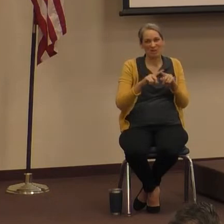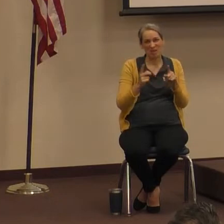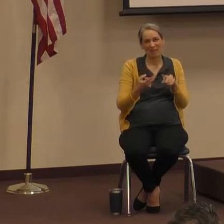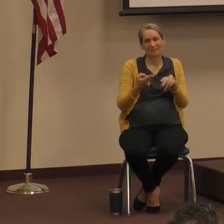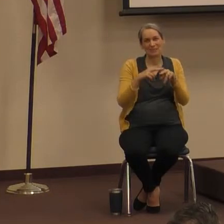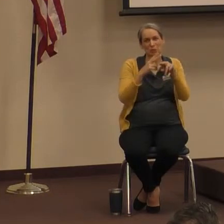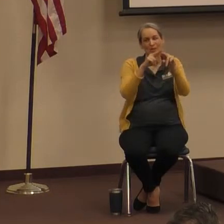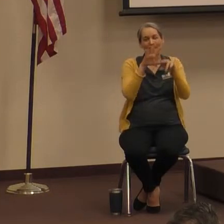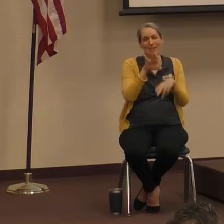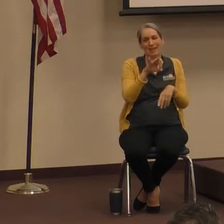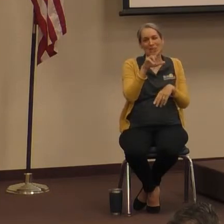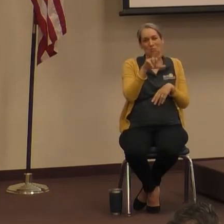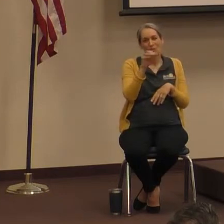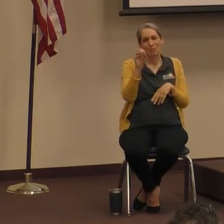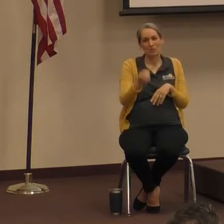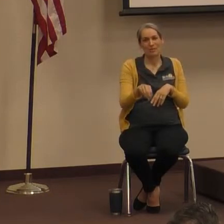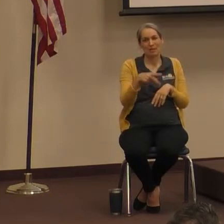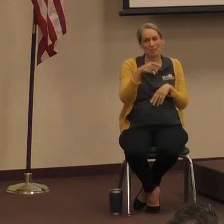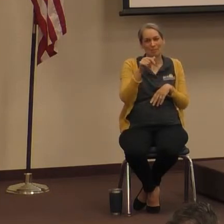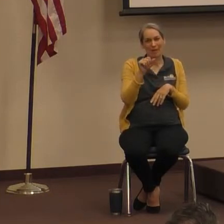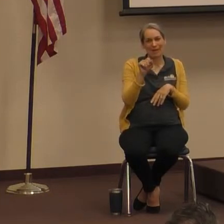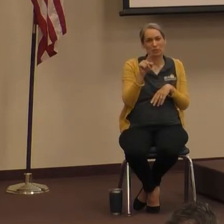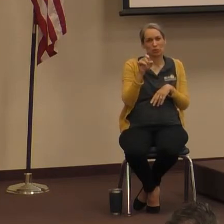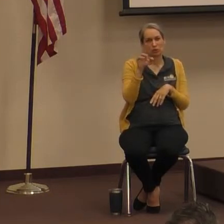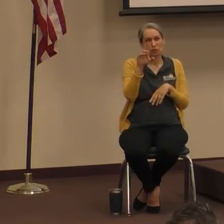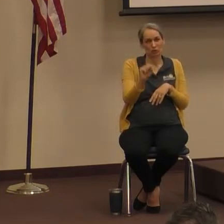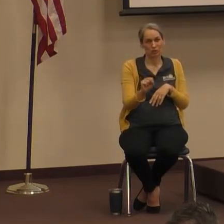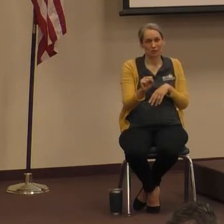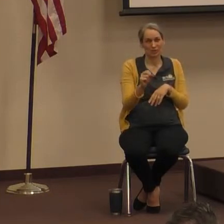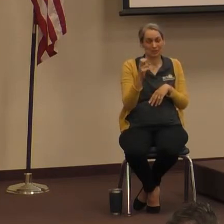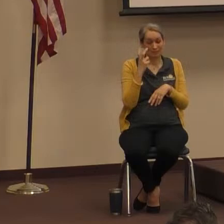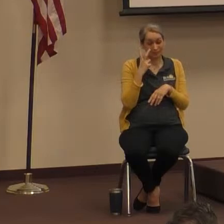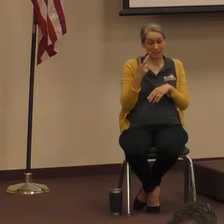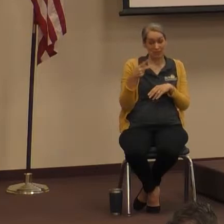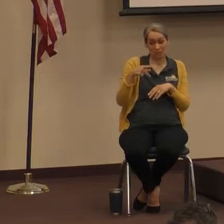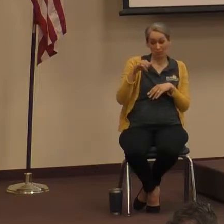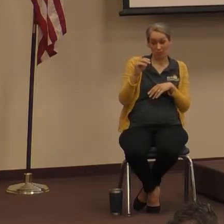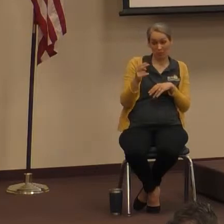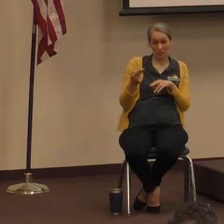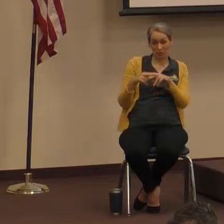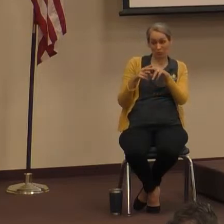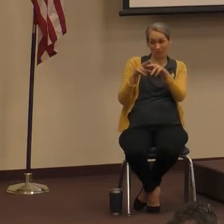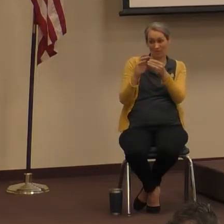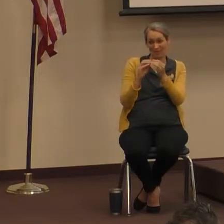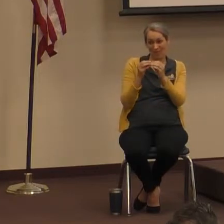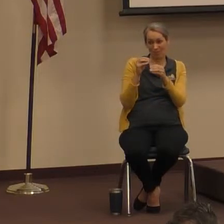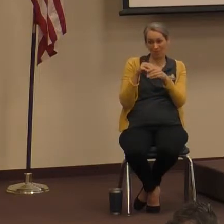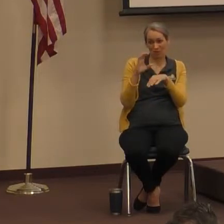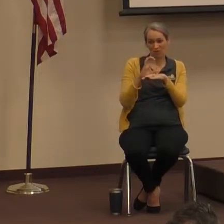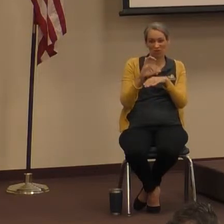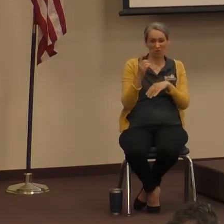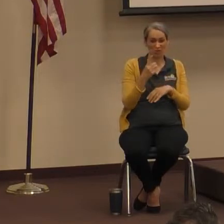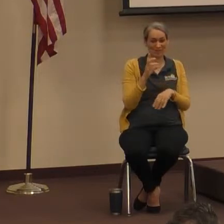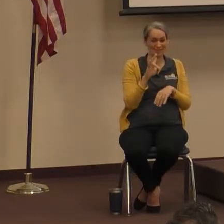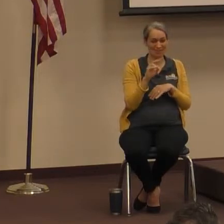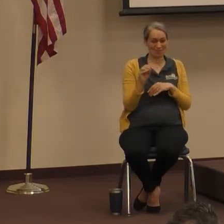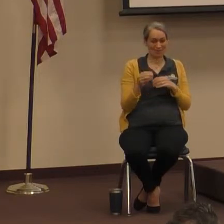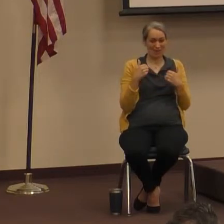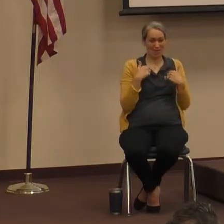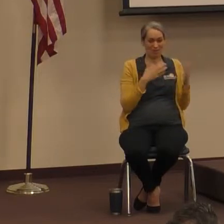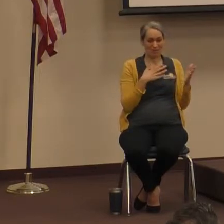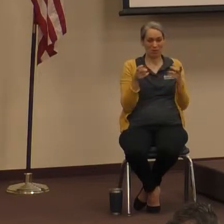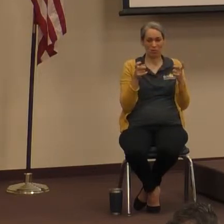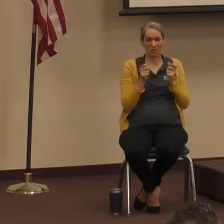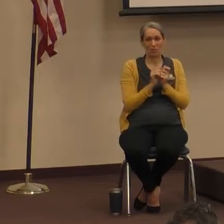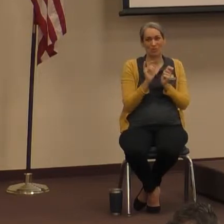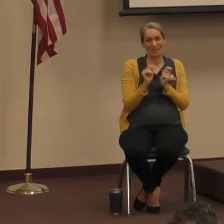Barna says 93% of pastors see porn as an increasing problem in their church. Only 7% have a plan to deal with it.